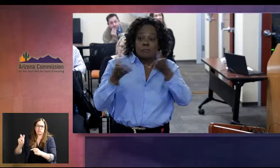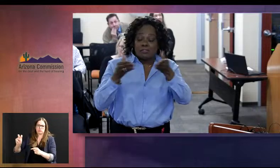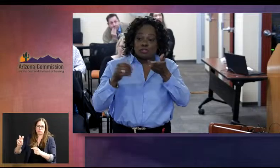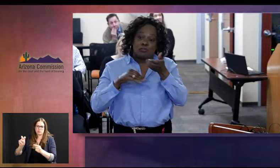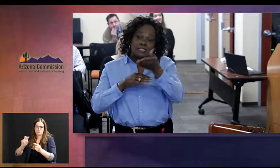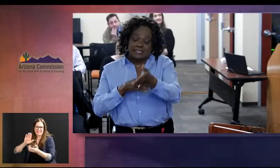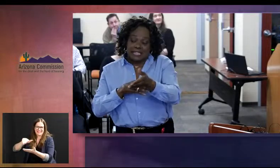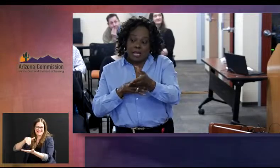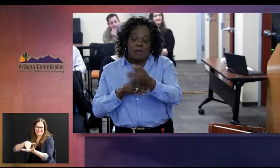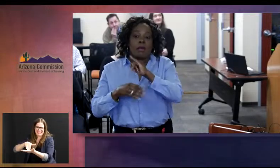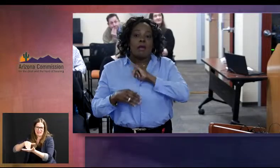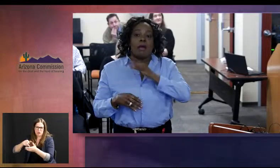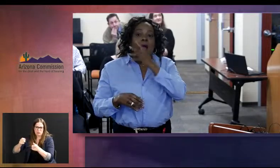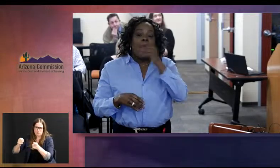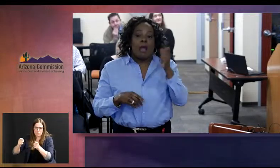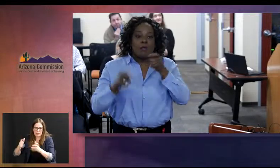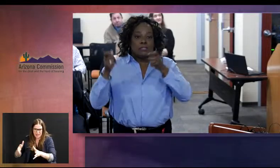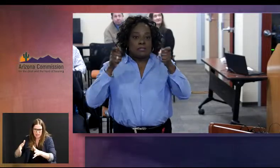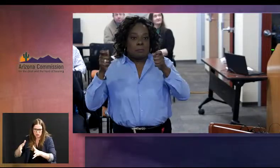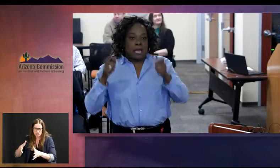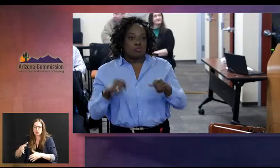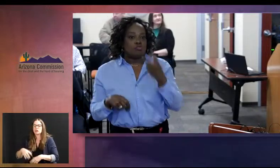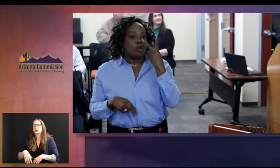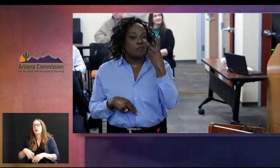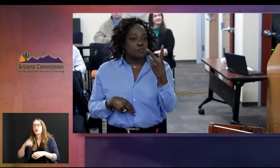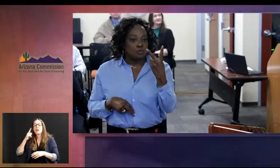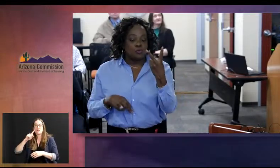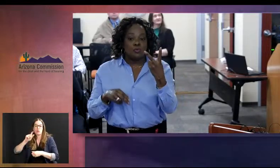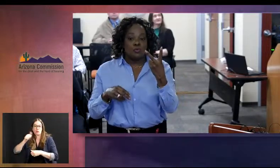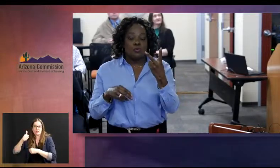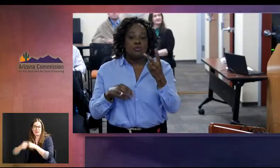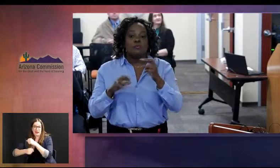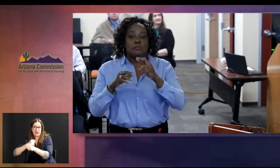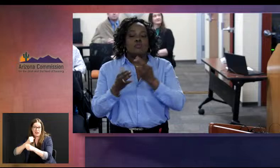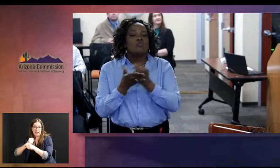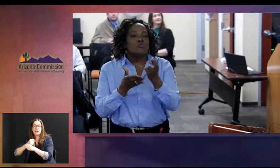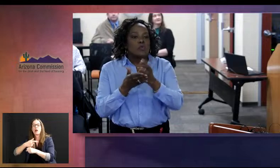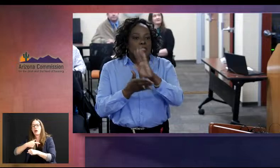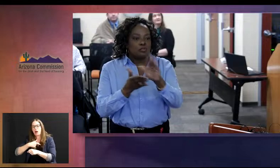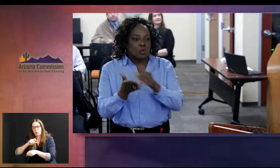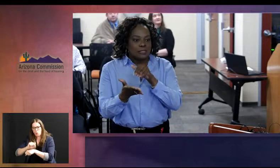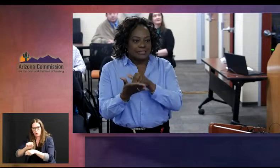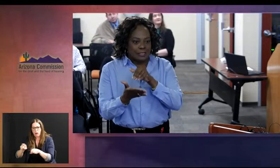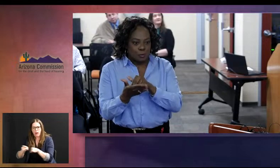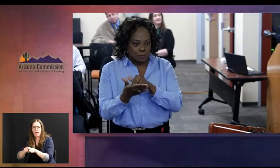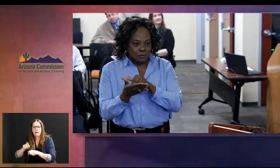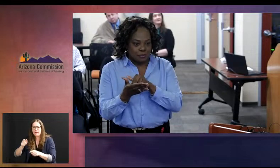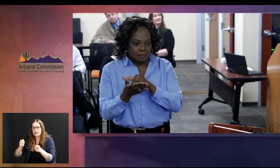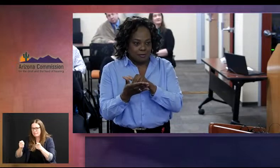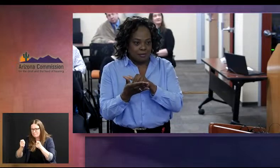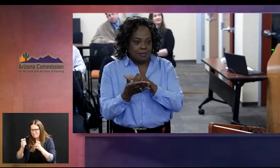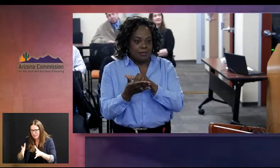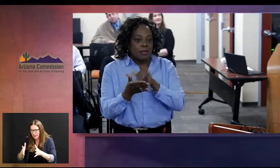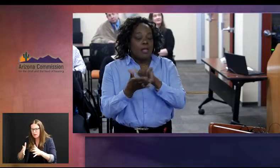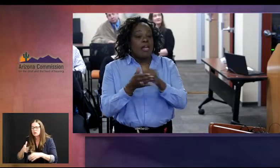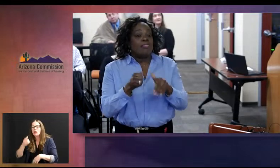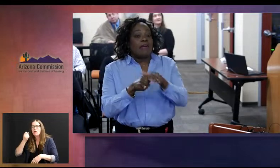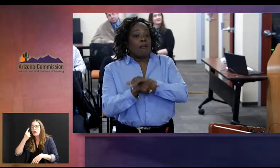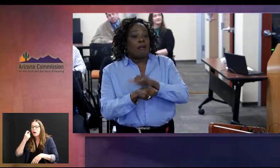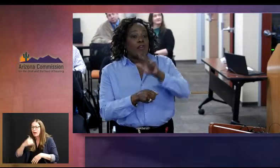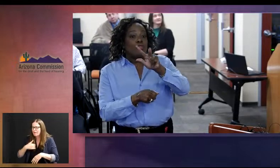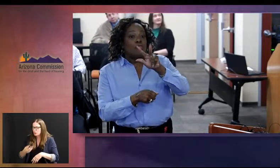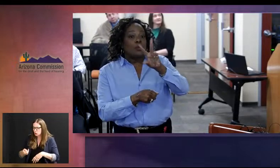And the last 10 years of my service there, I was the manager of 2 resource